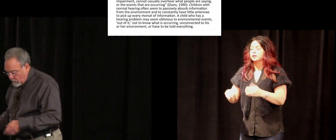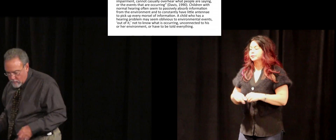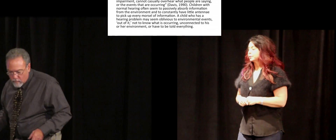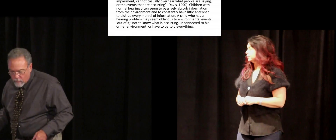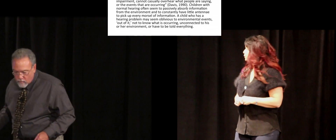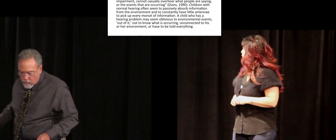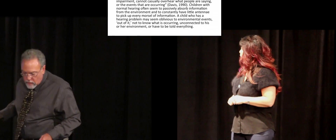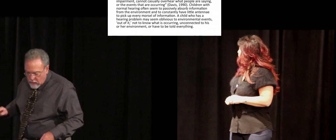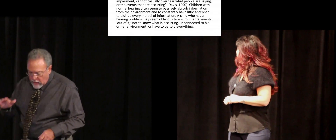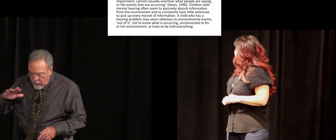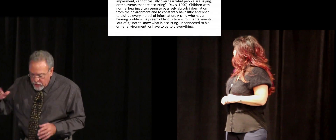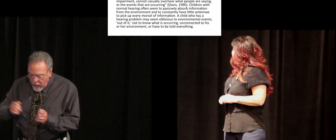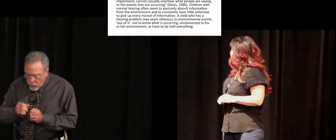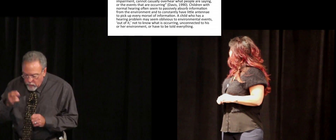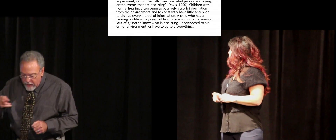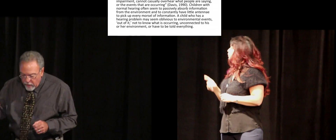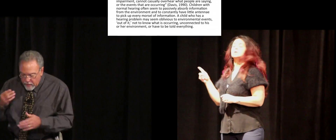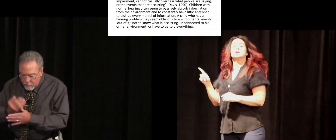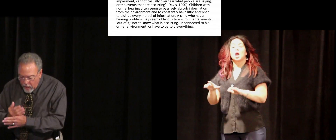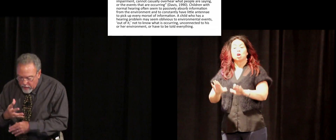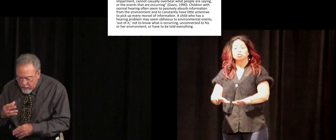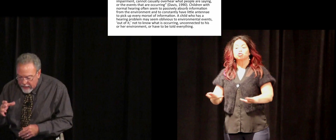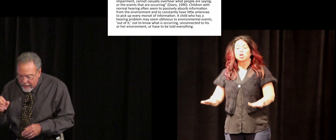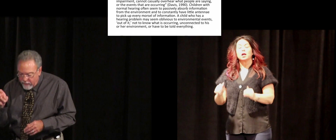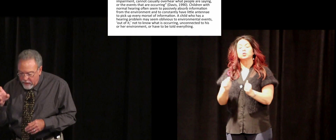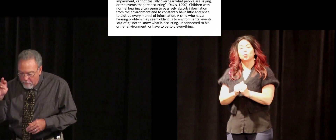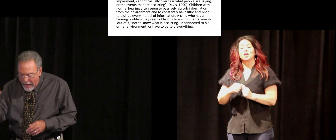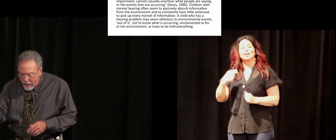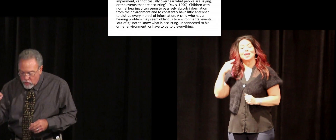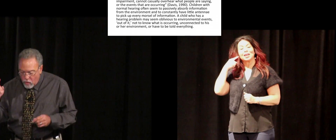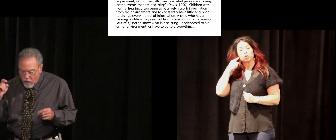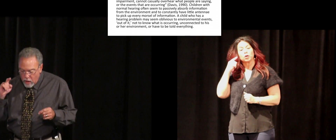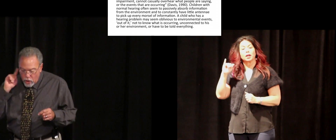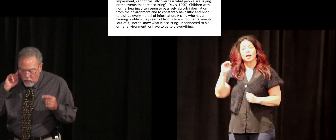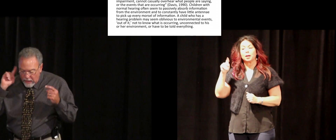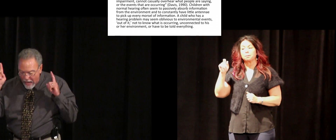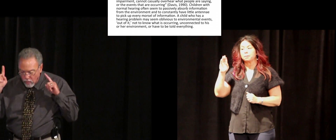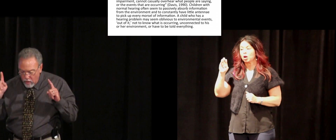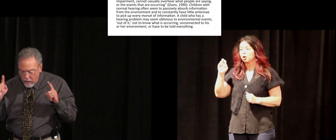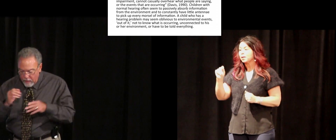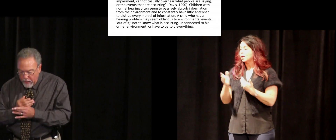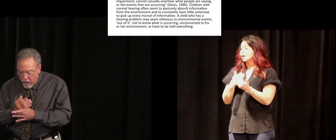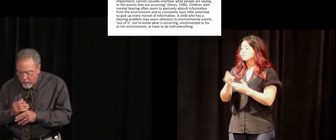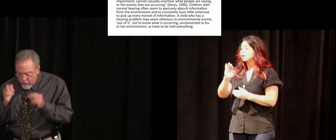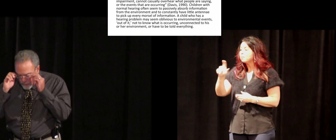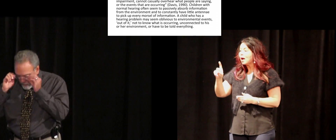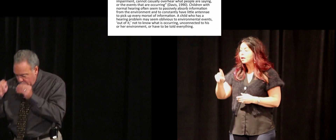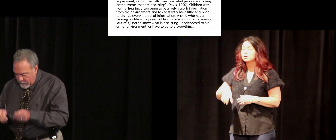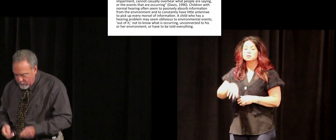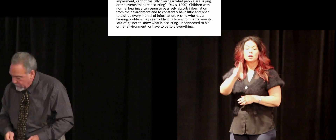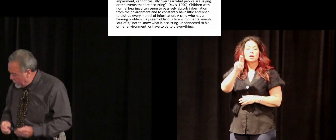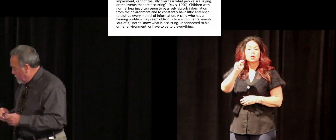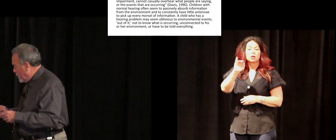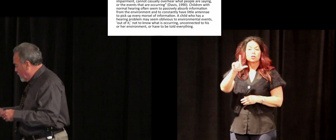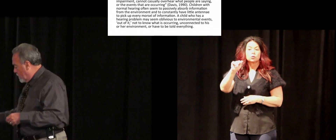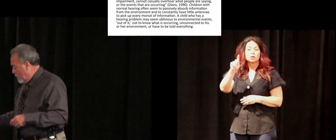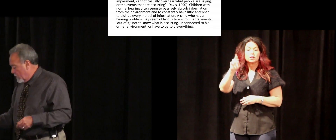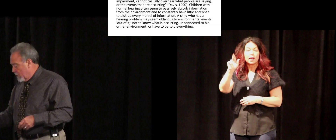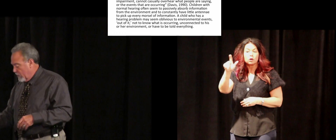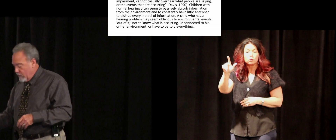The communication, you know, our students are 1,300. We